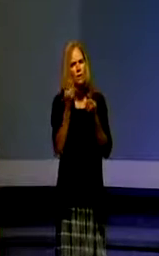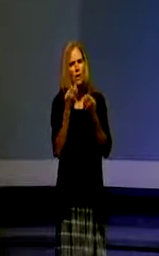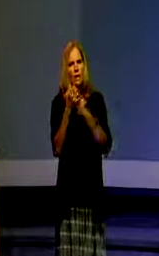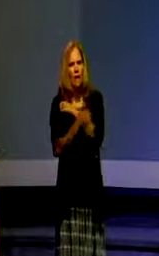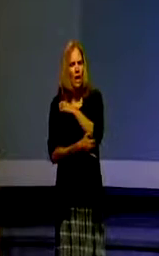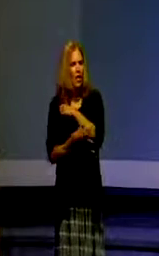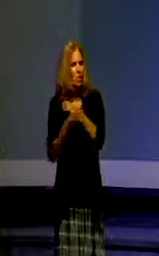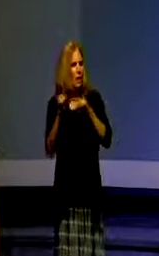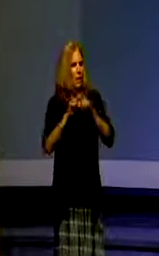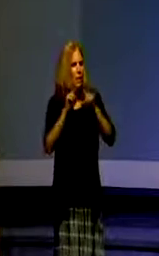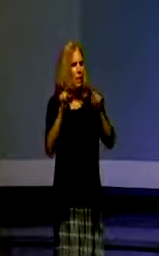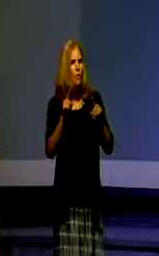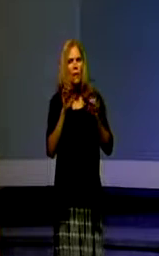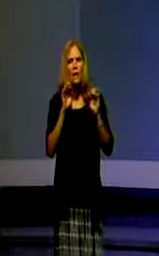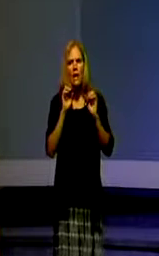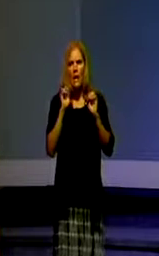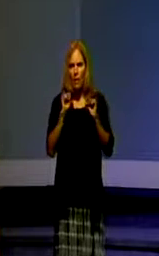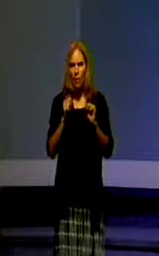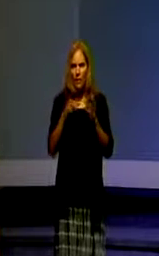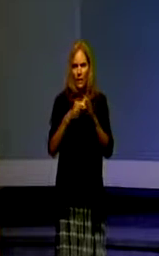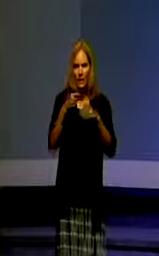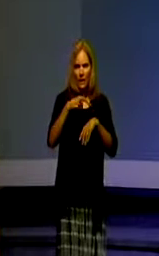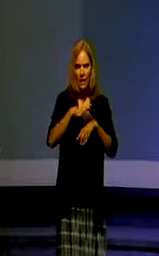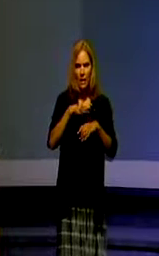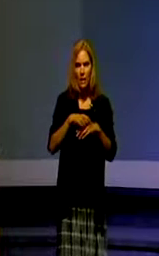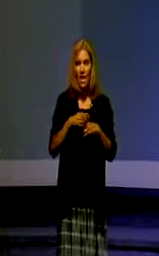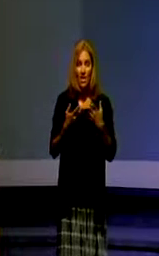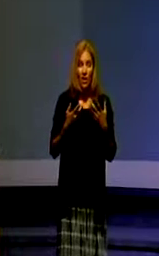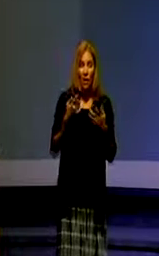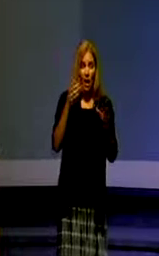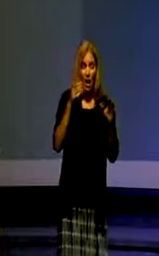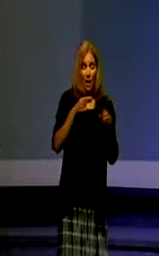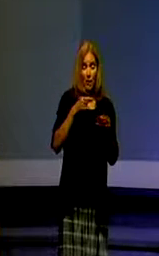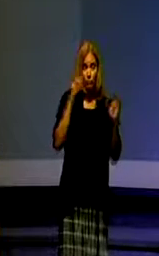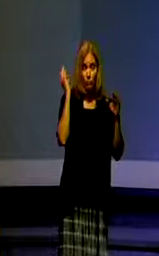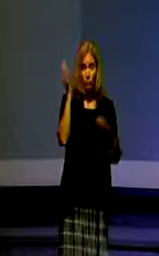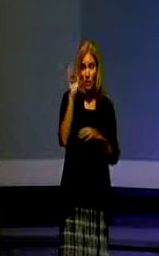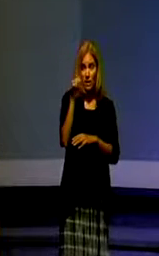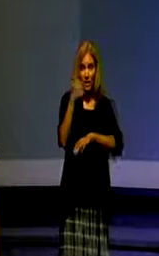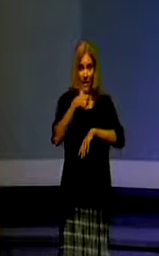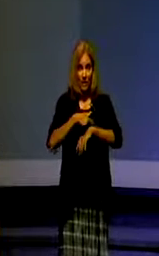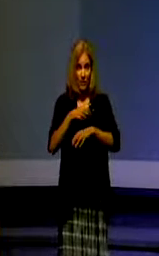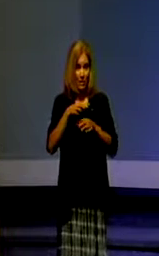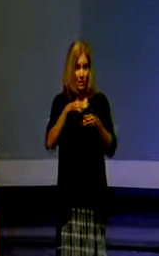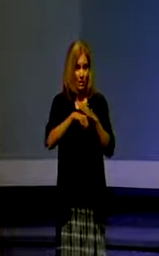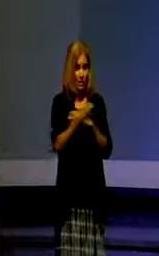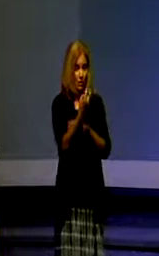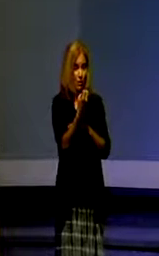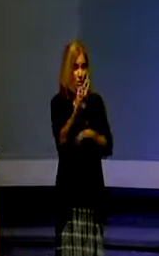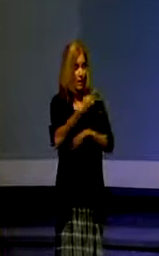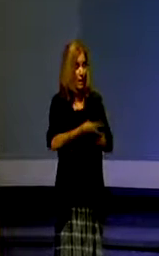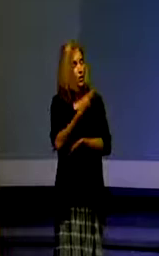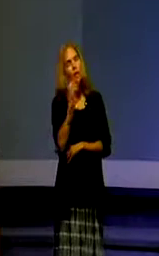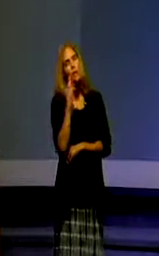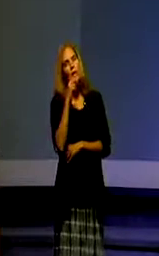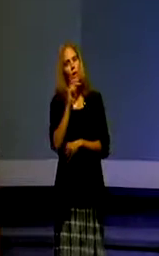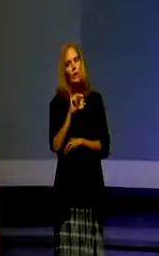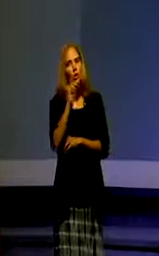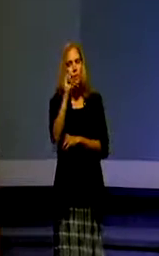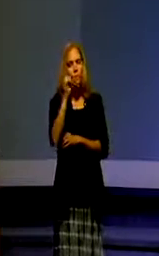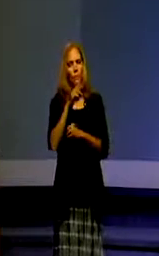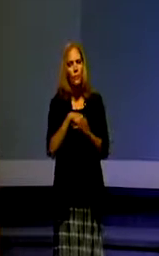country, but we were able to this time, even though I preached 10 times in 12 days. Recently in Northern